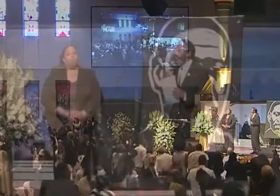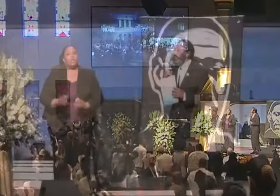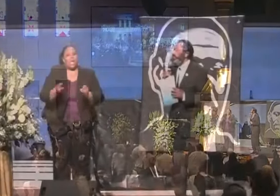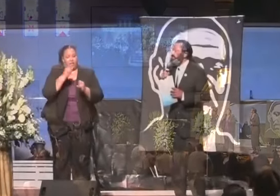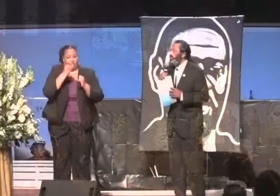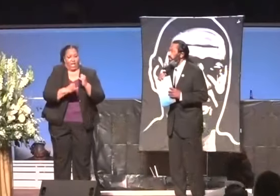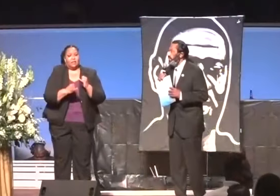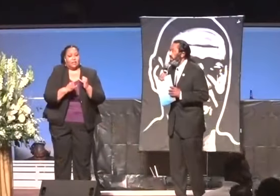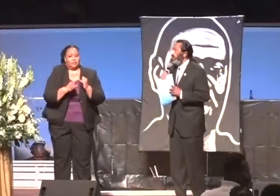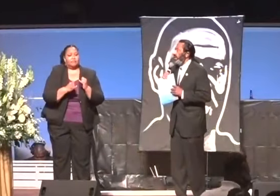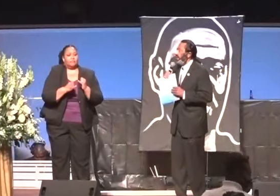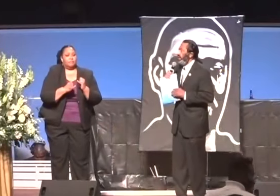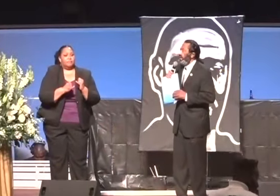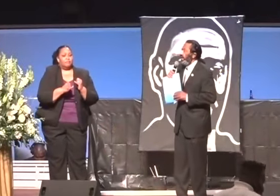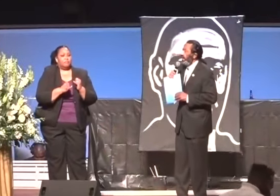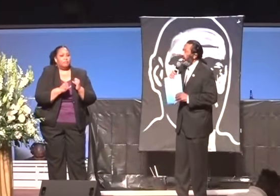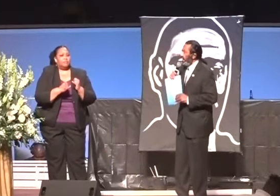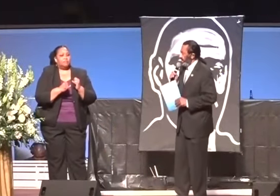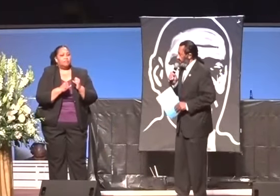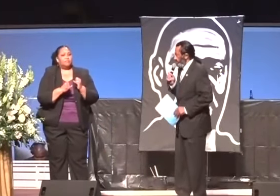And finally, this